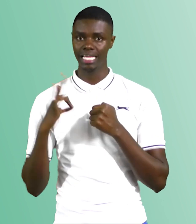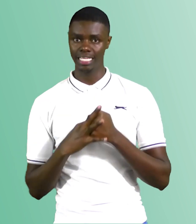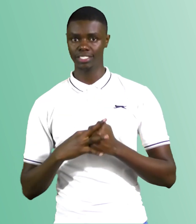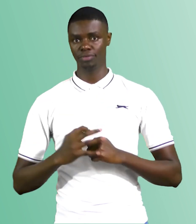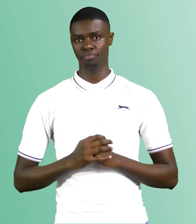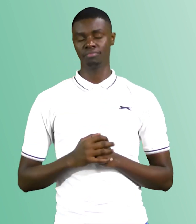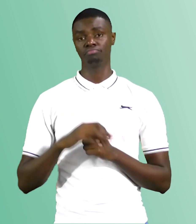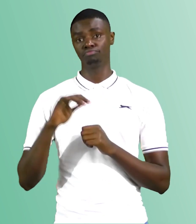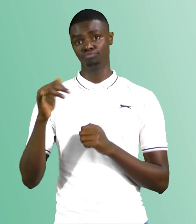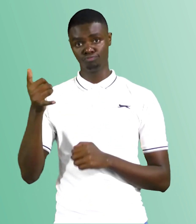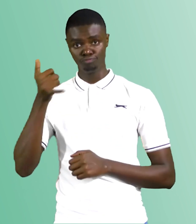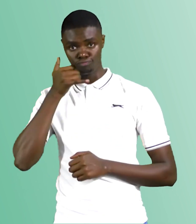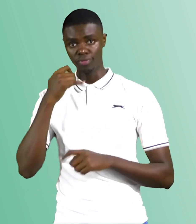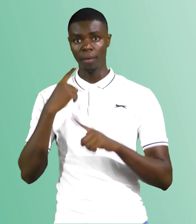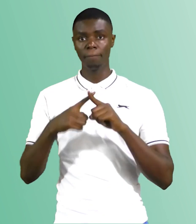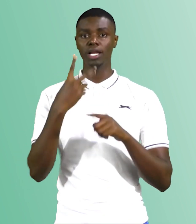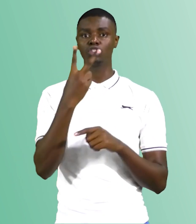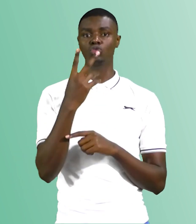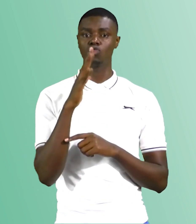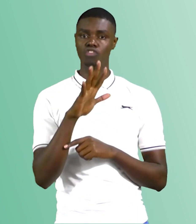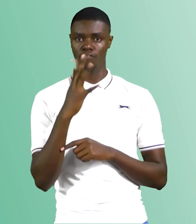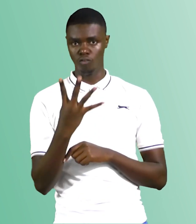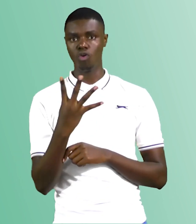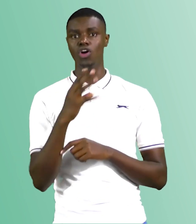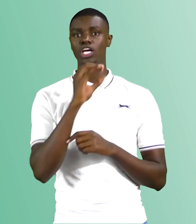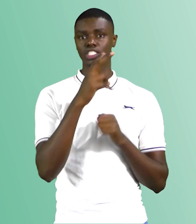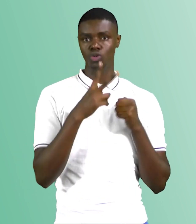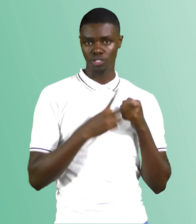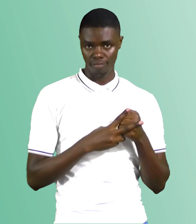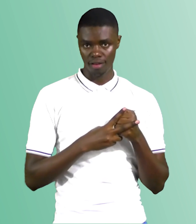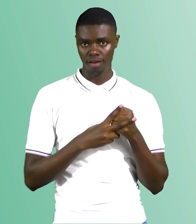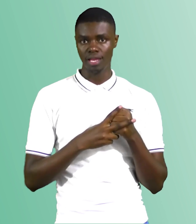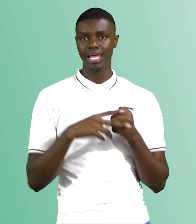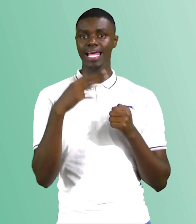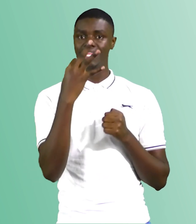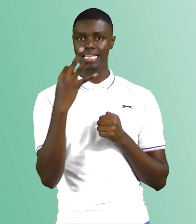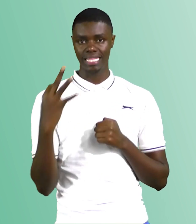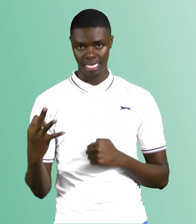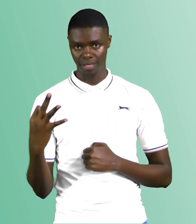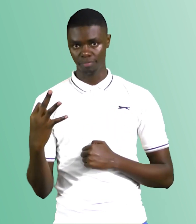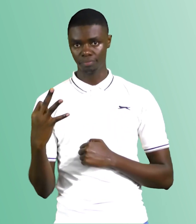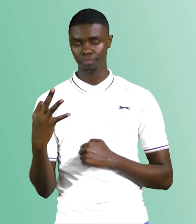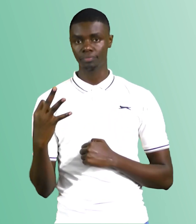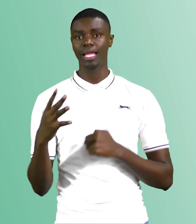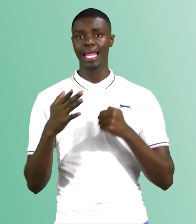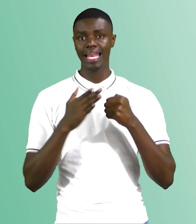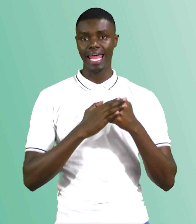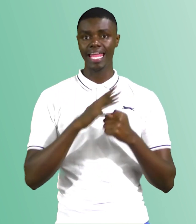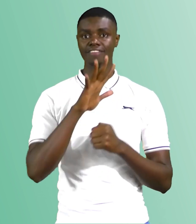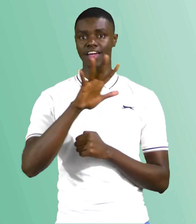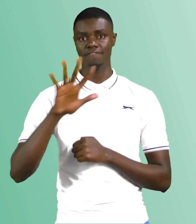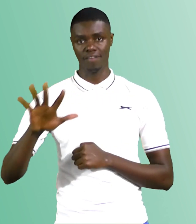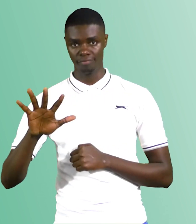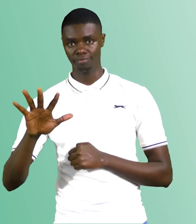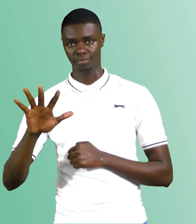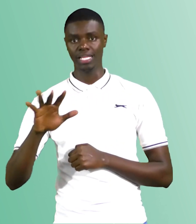5368. Mobile +254 07 33